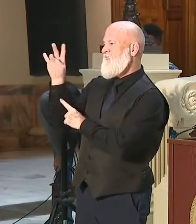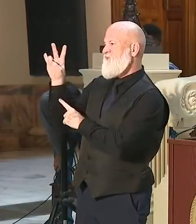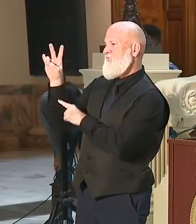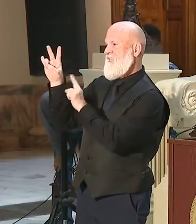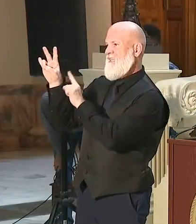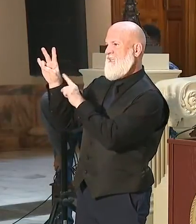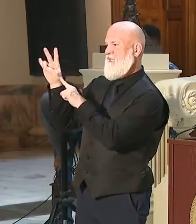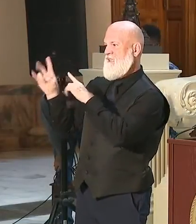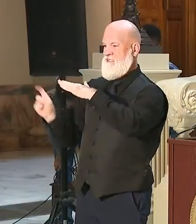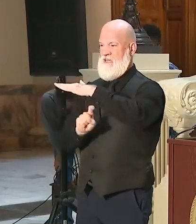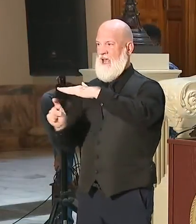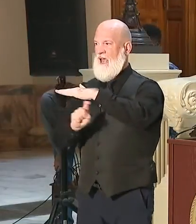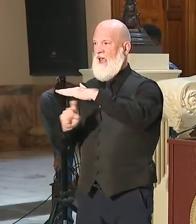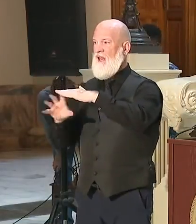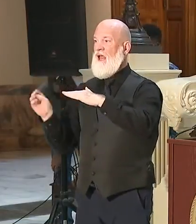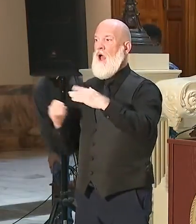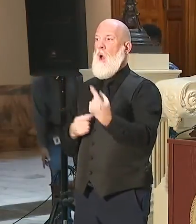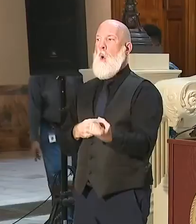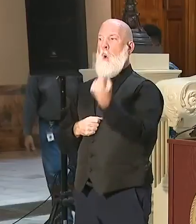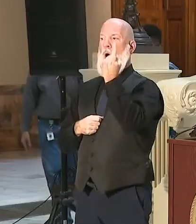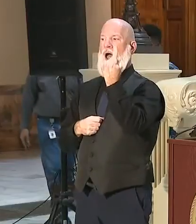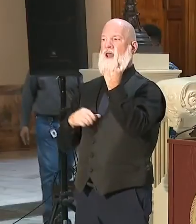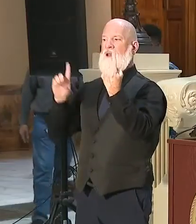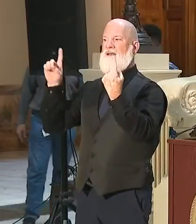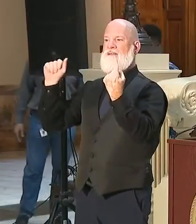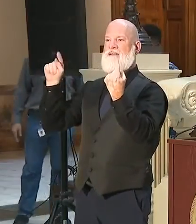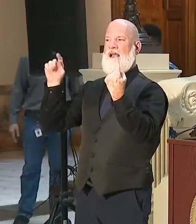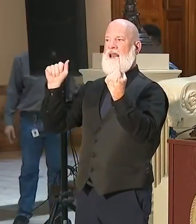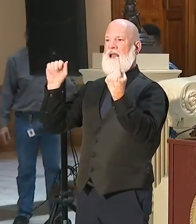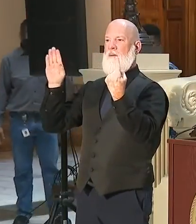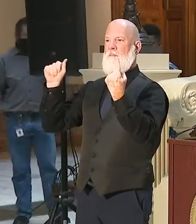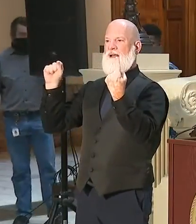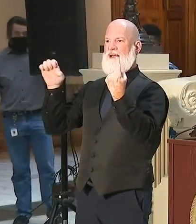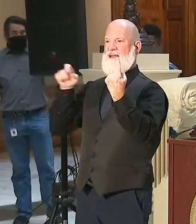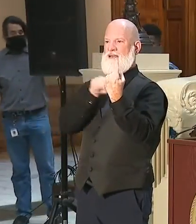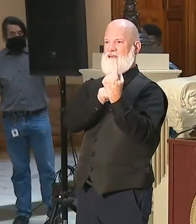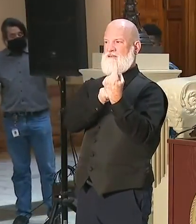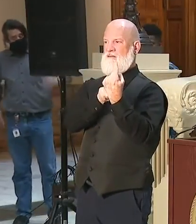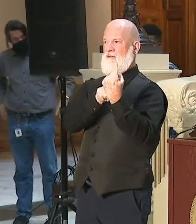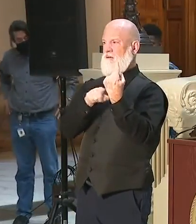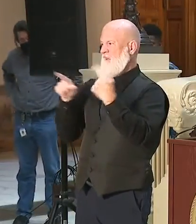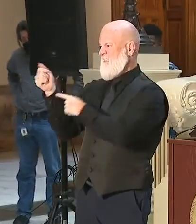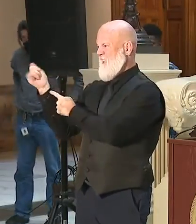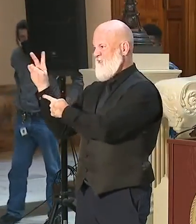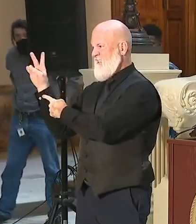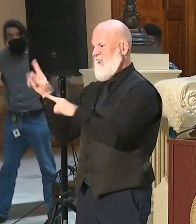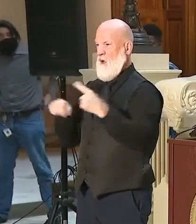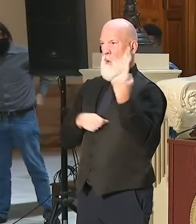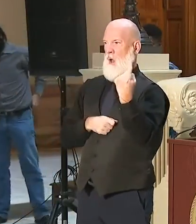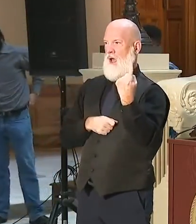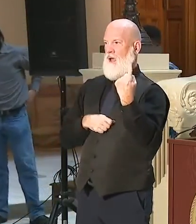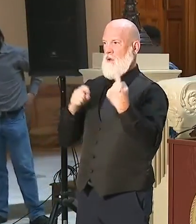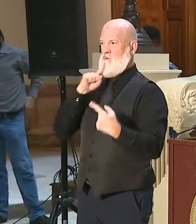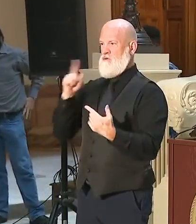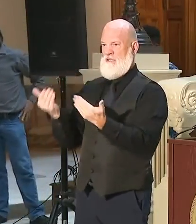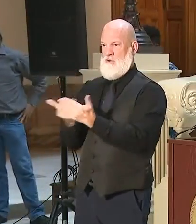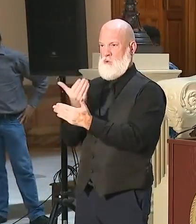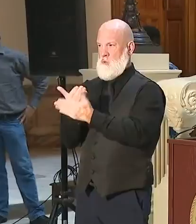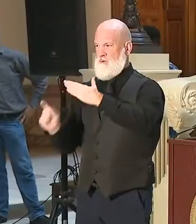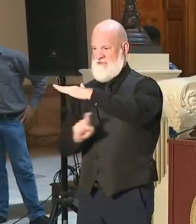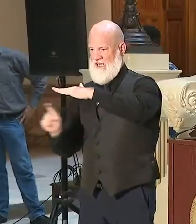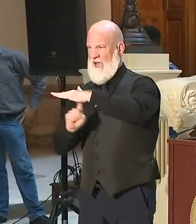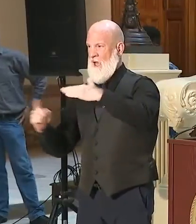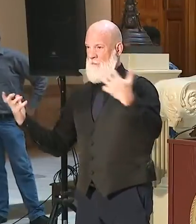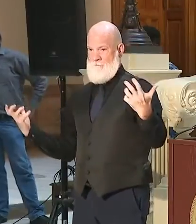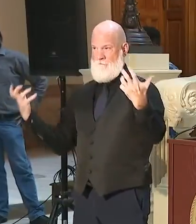one database. Now, the database she has, only the one new scanner is aligned with that database. The other 16 are not. So I want you to think